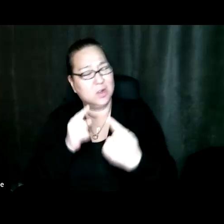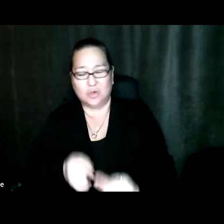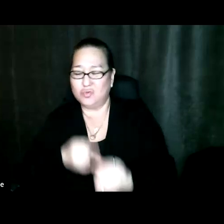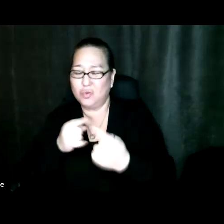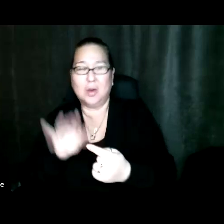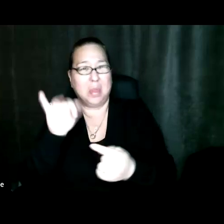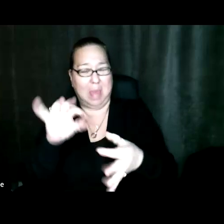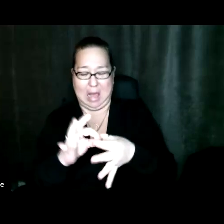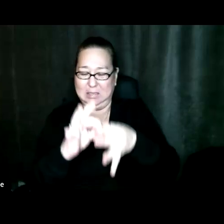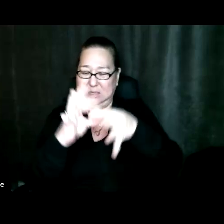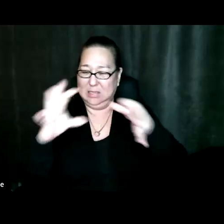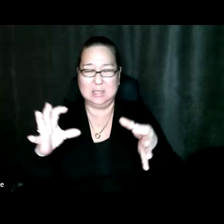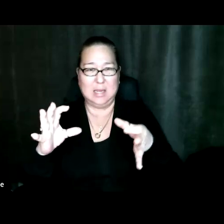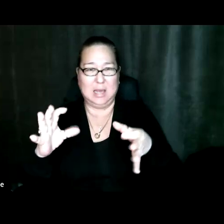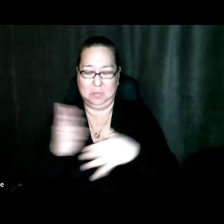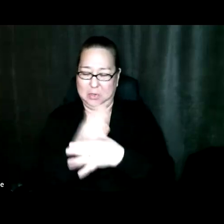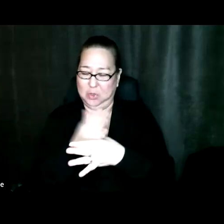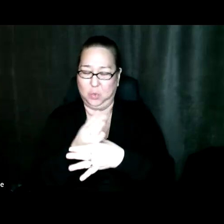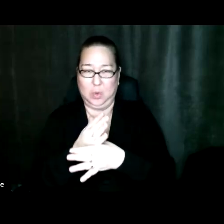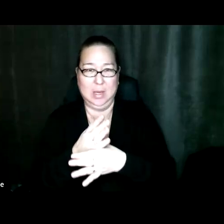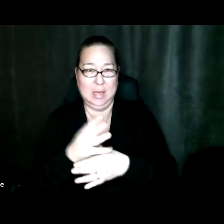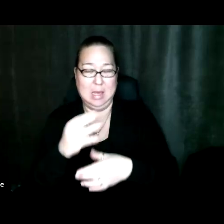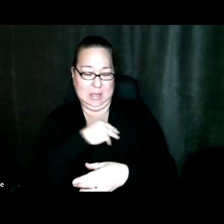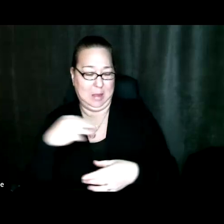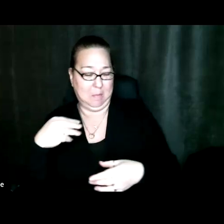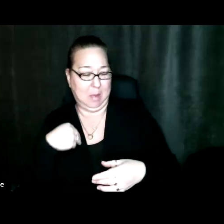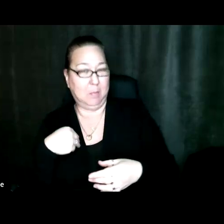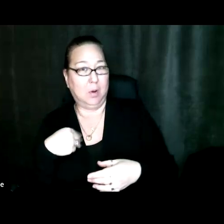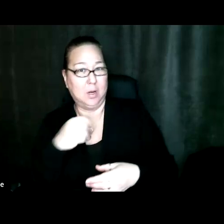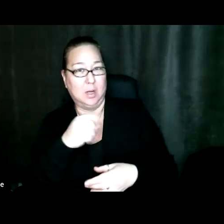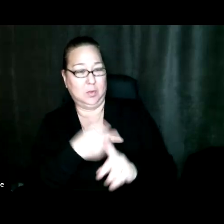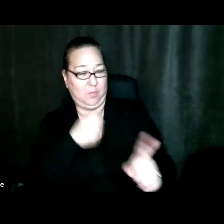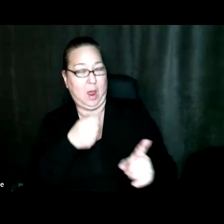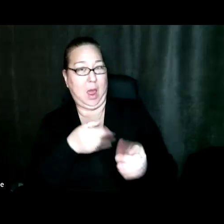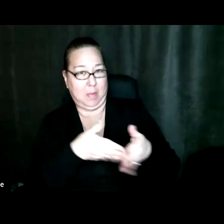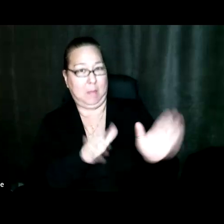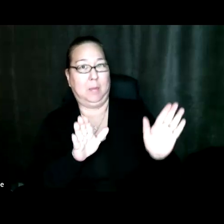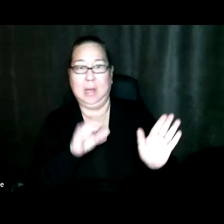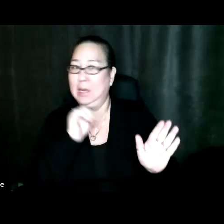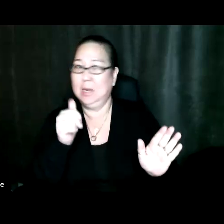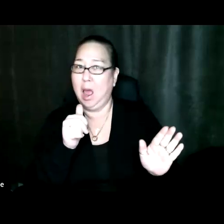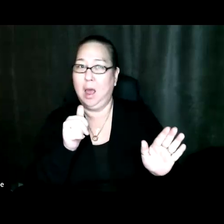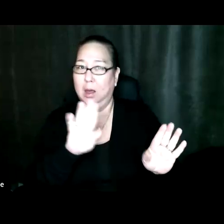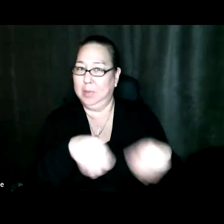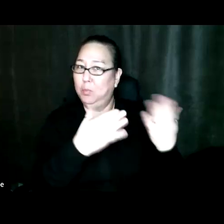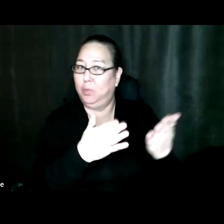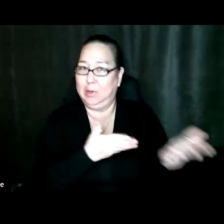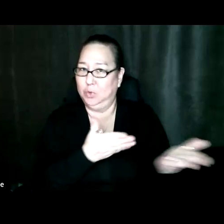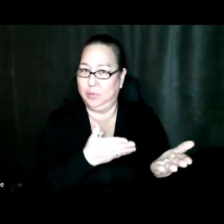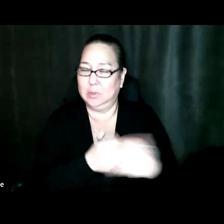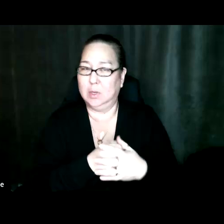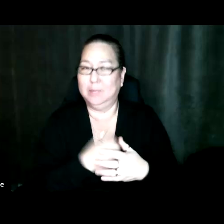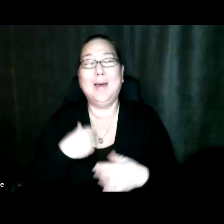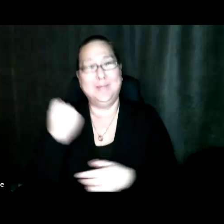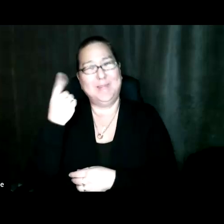between members of the public not being adequately served. I understand that the system in the